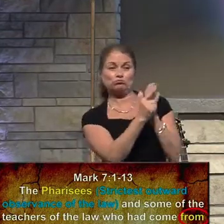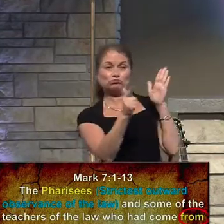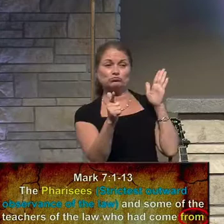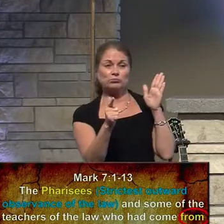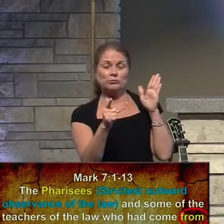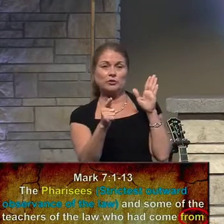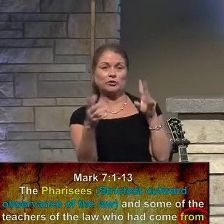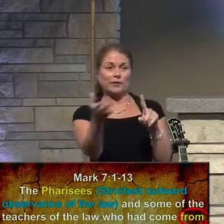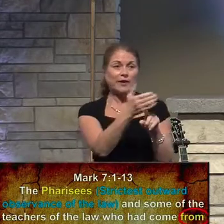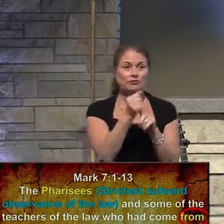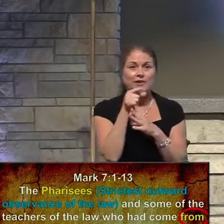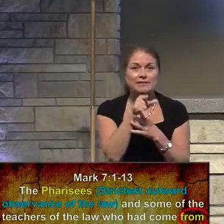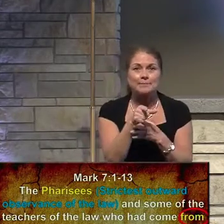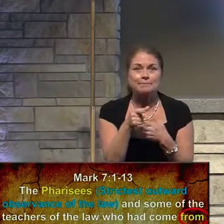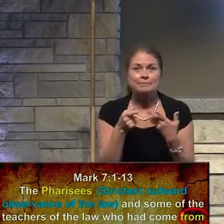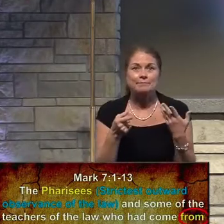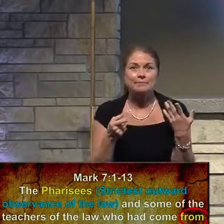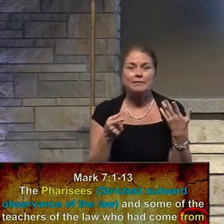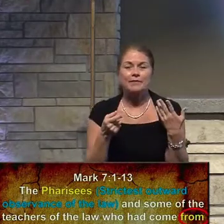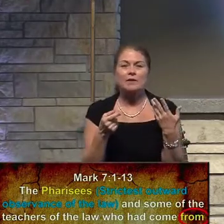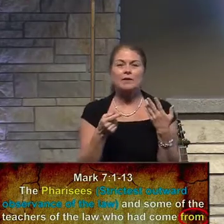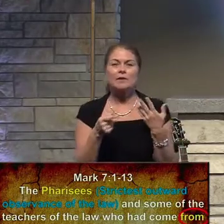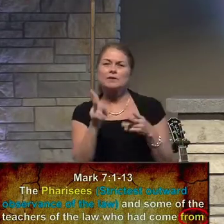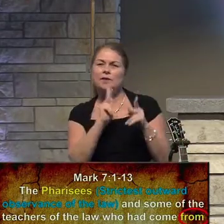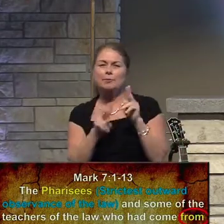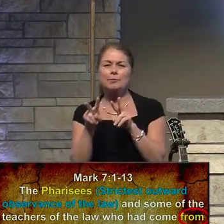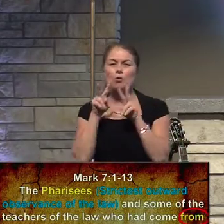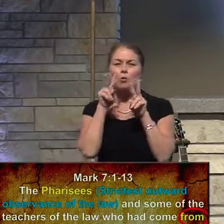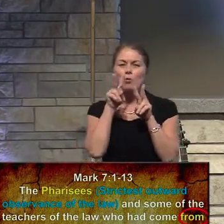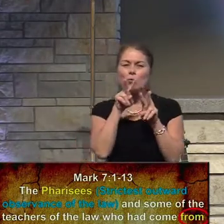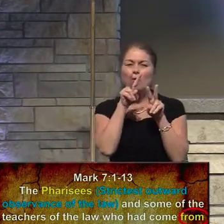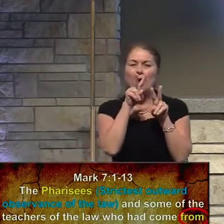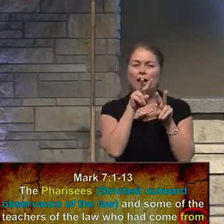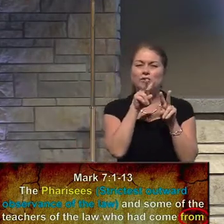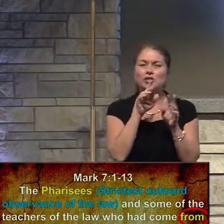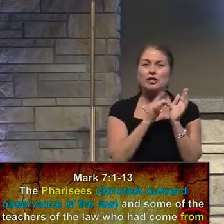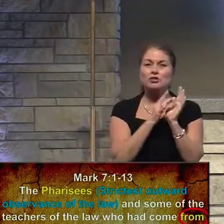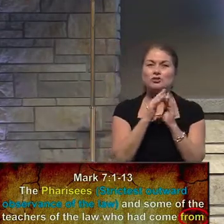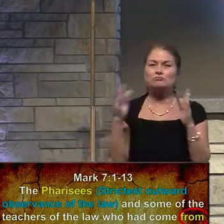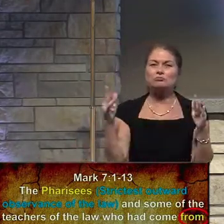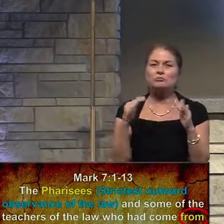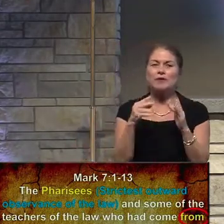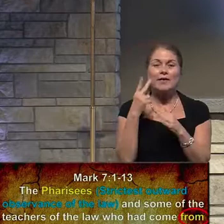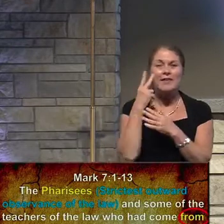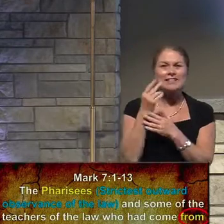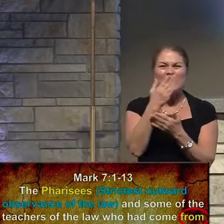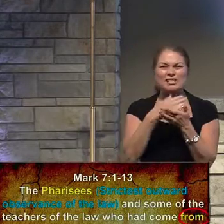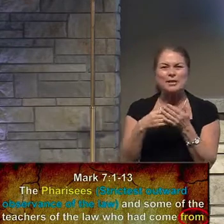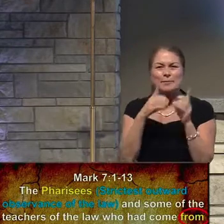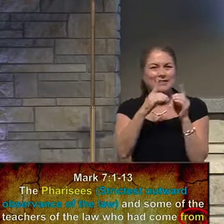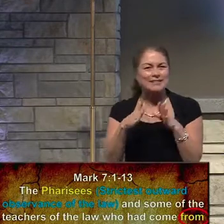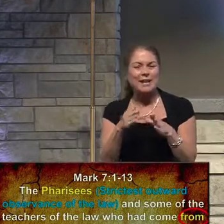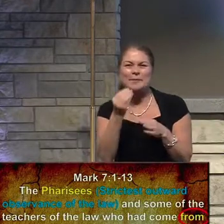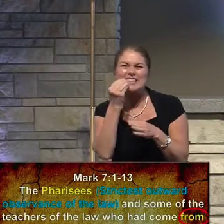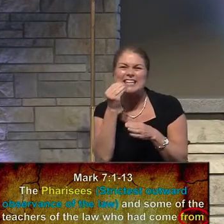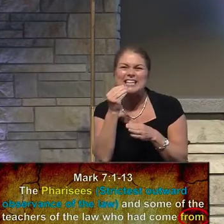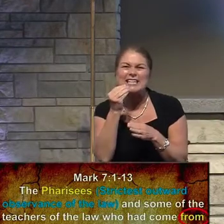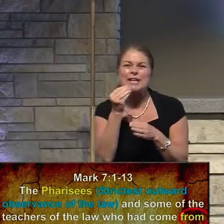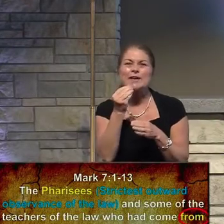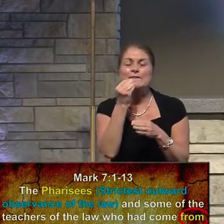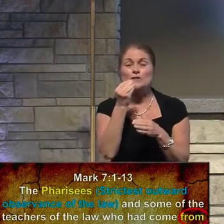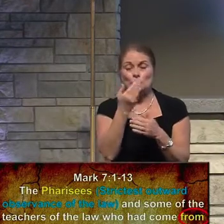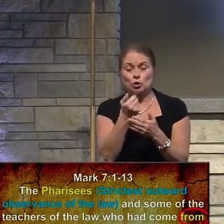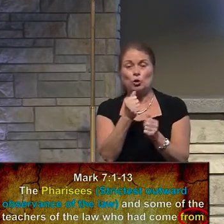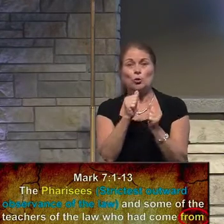him. And so they were watching Jesus, they gathered around Jesus, and they saw some of his disciples eating food with